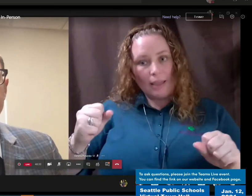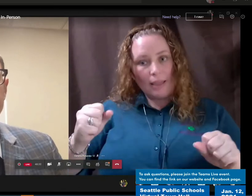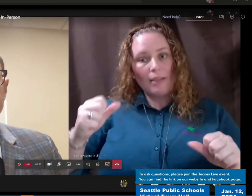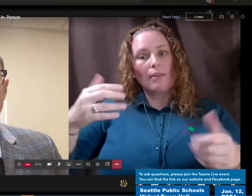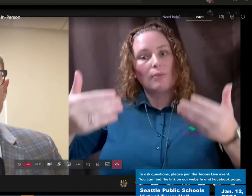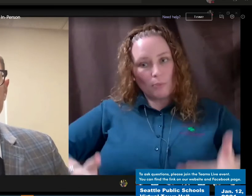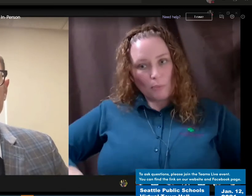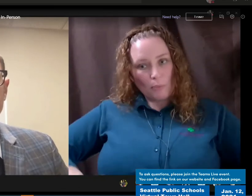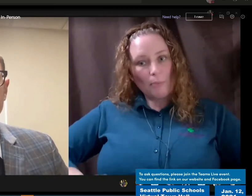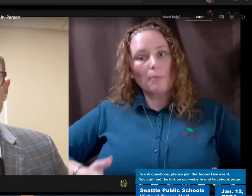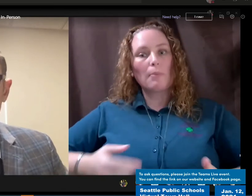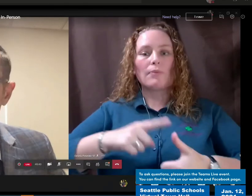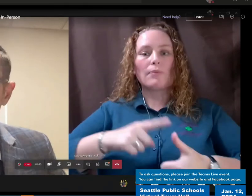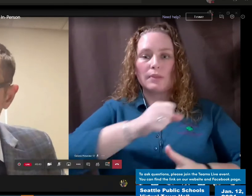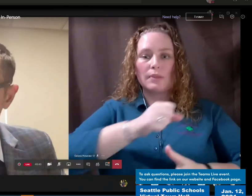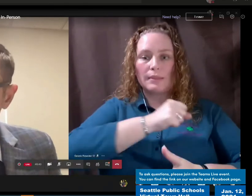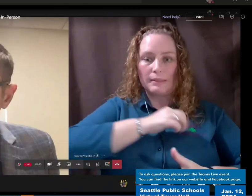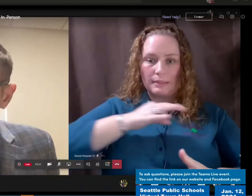families, and our students.